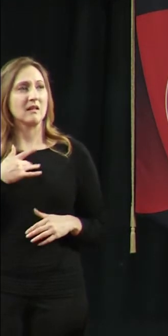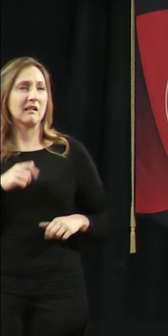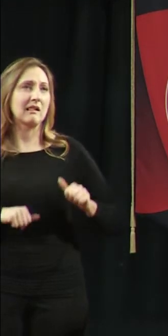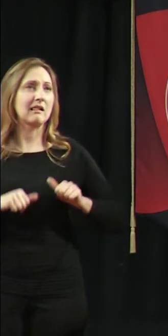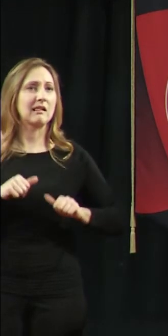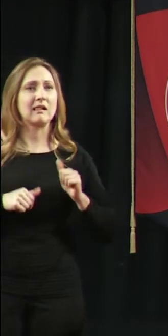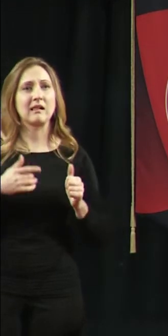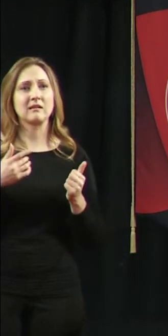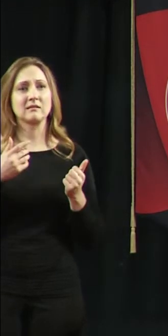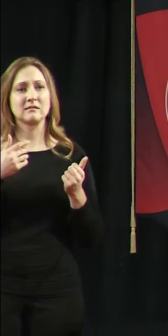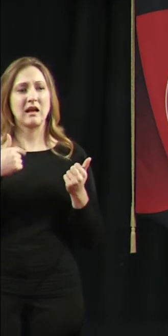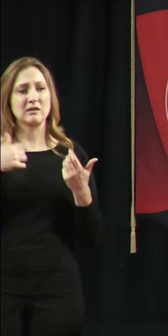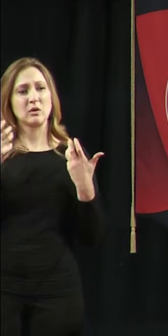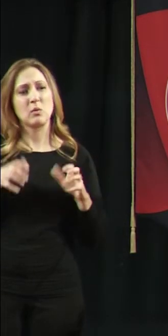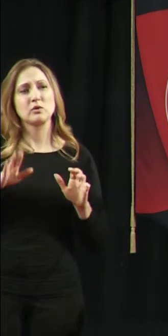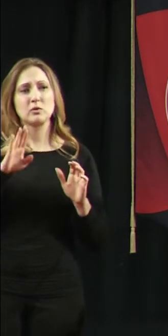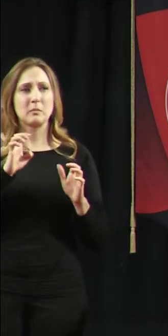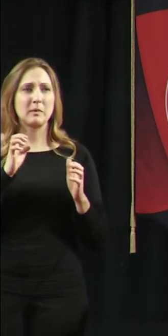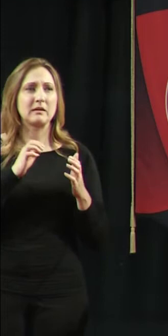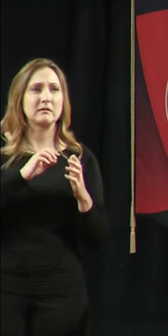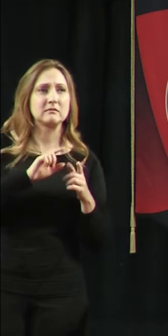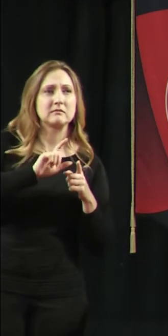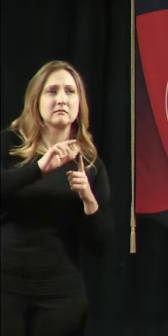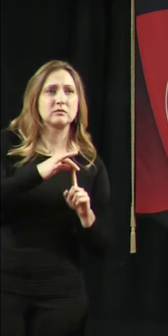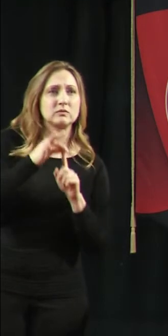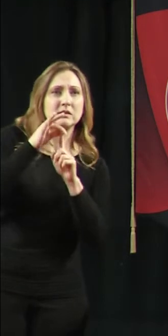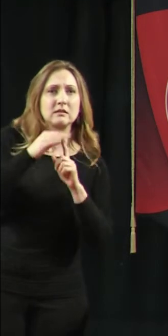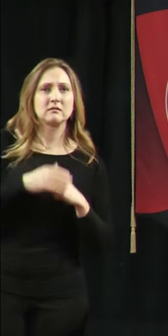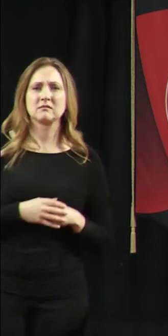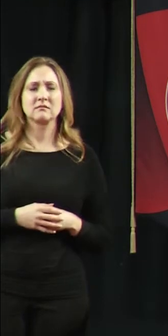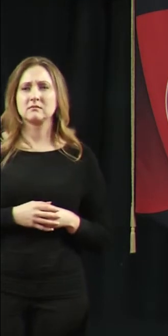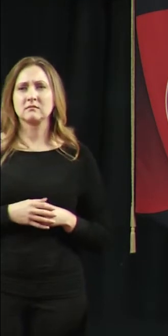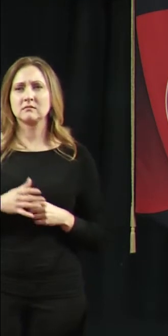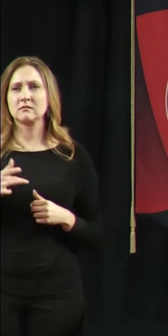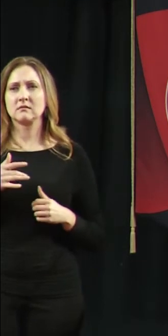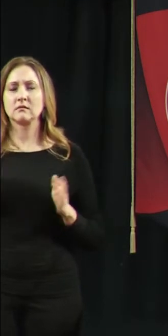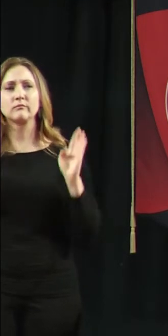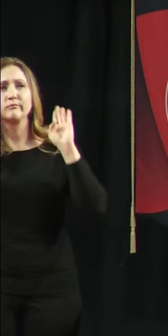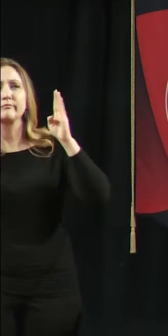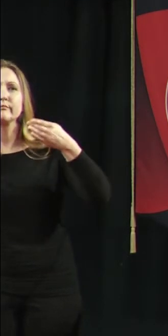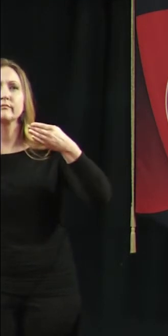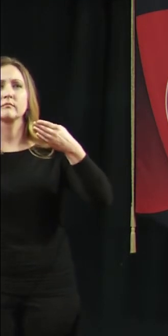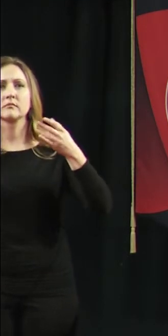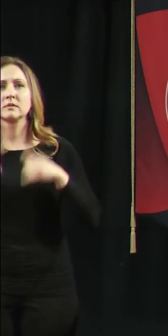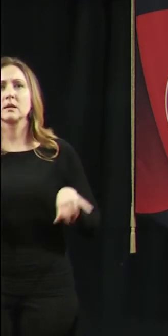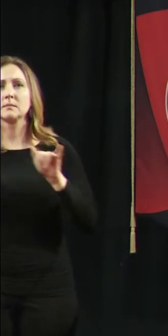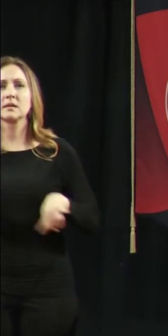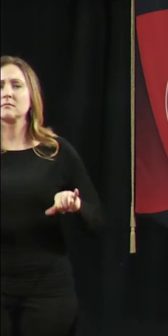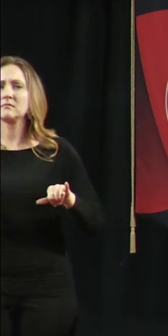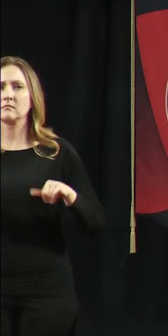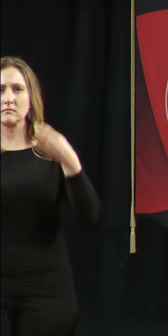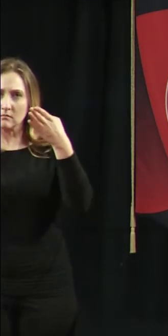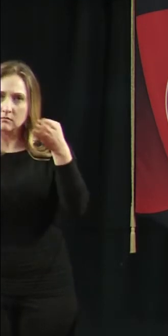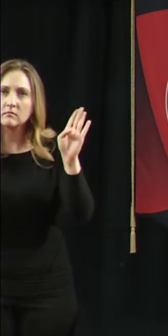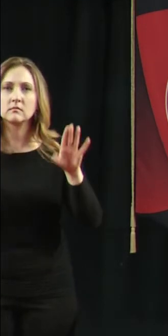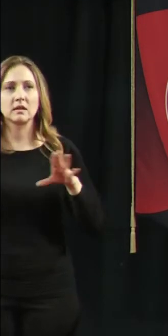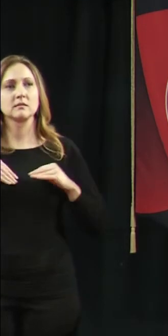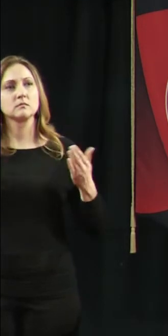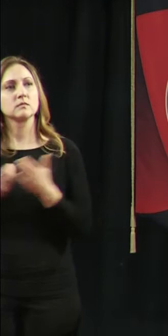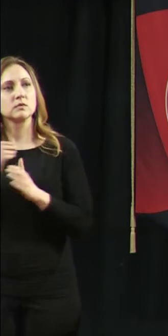outstanding. Don't be afraid to step out of your comfort zone and accept challenging